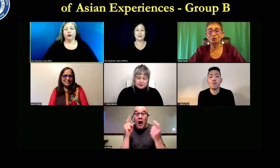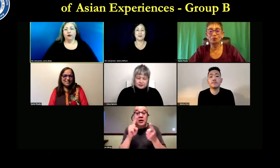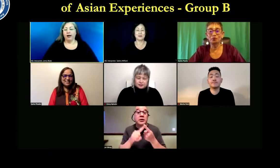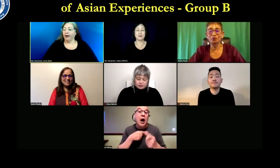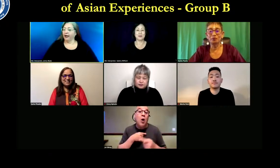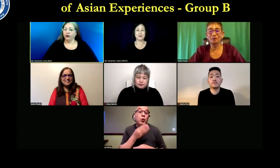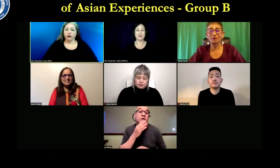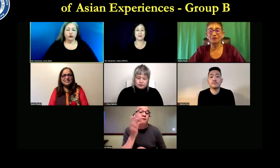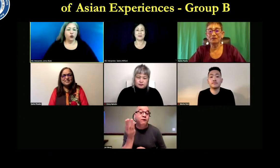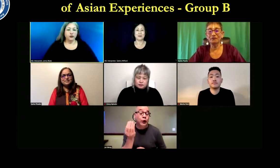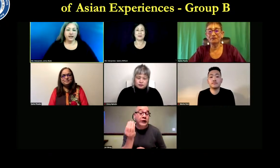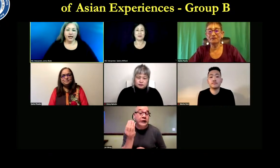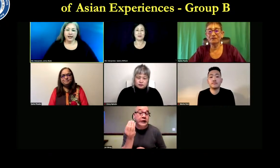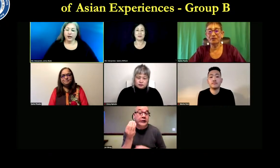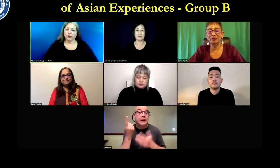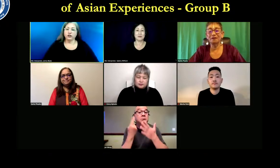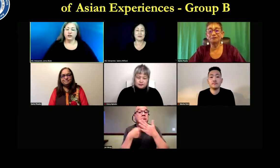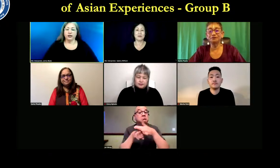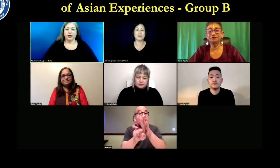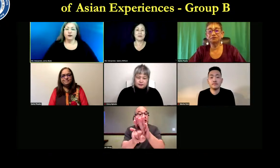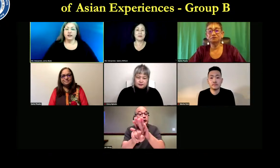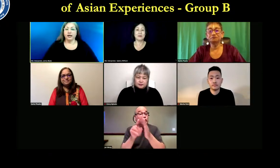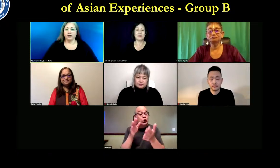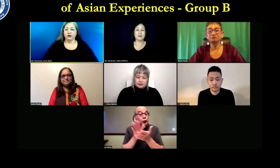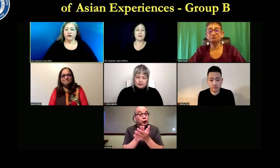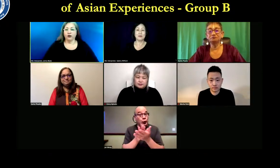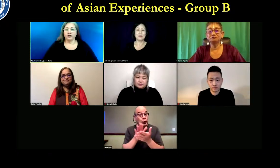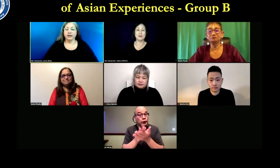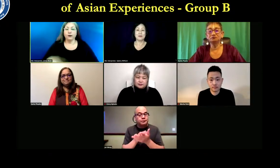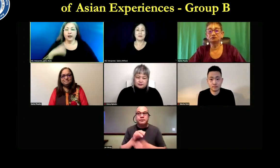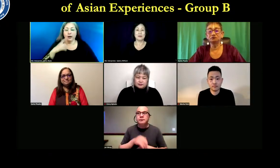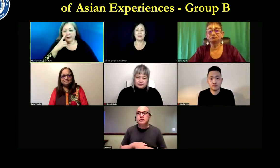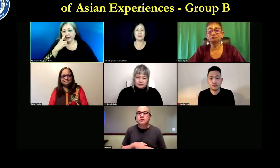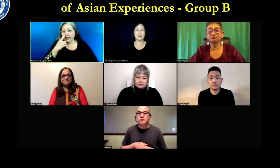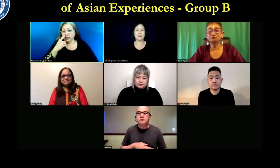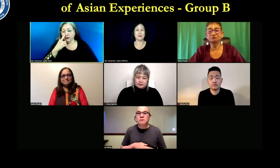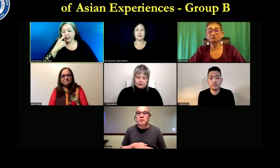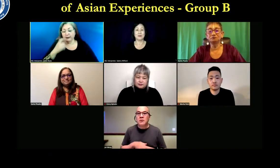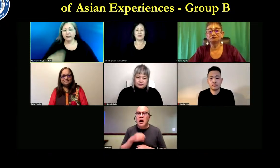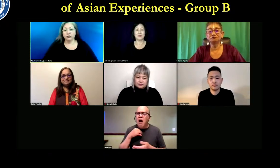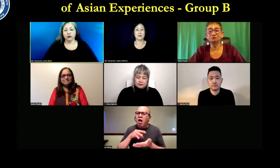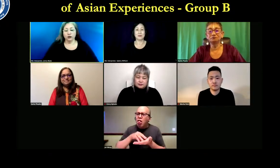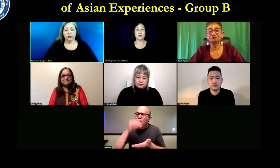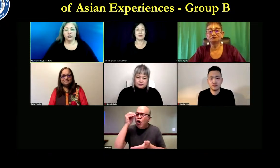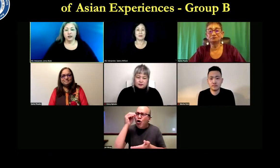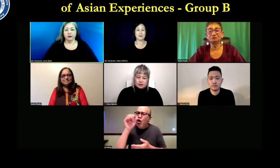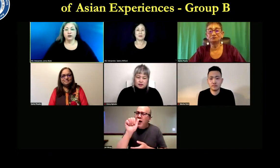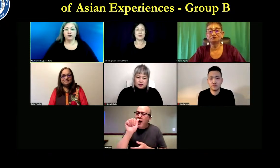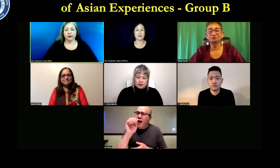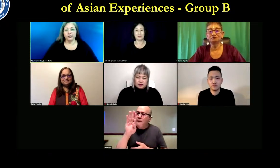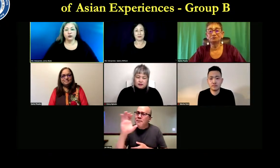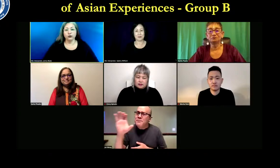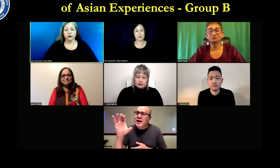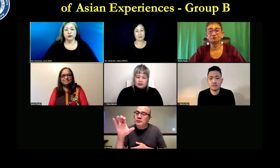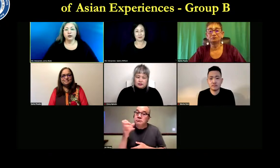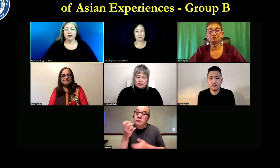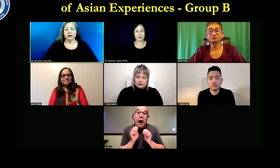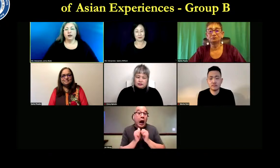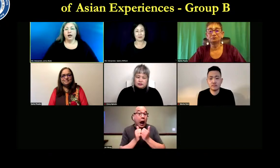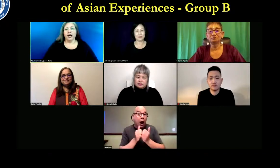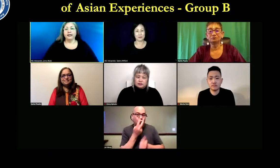oral program. I knew no sign language until I was the age of 14 when I went mainstreamed into public